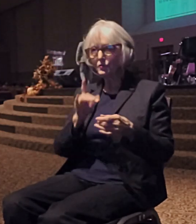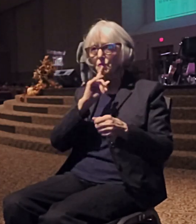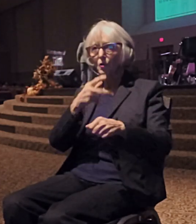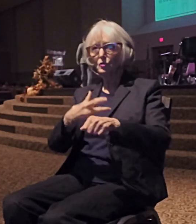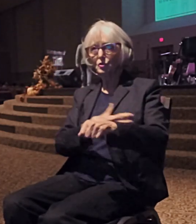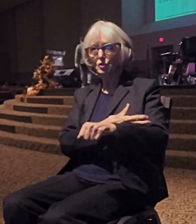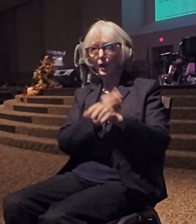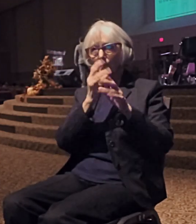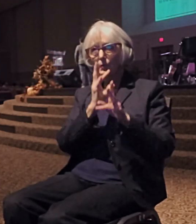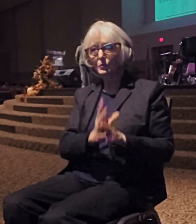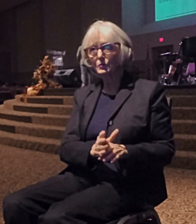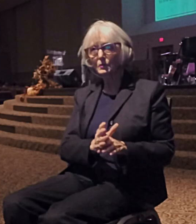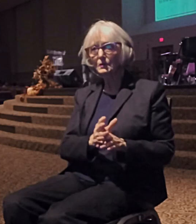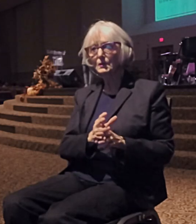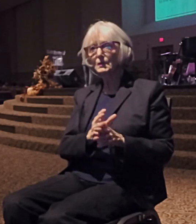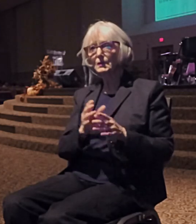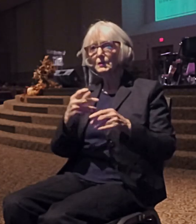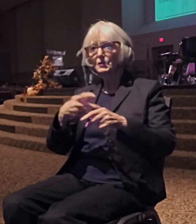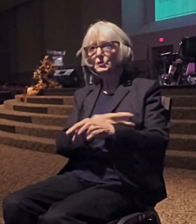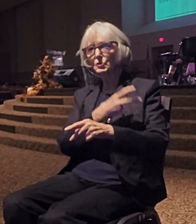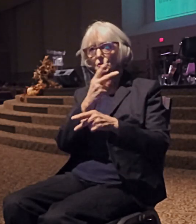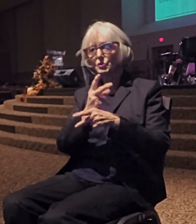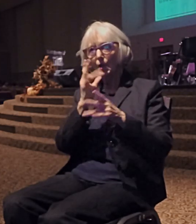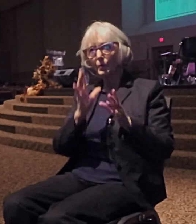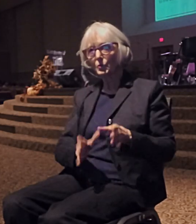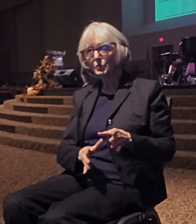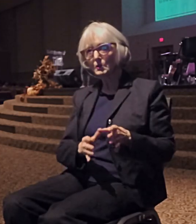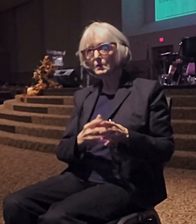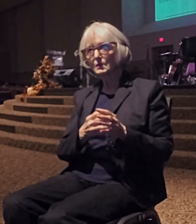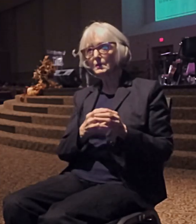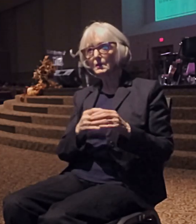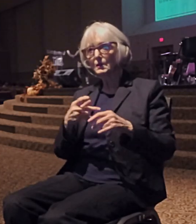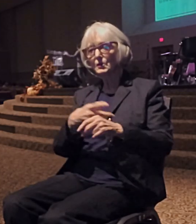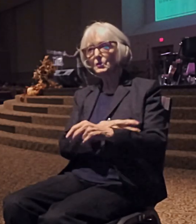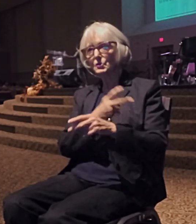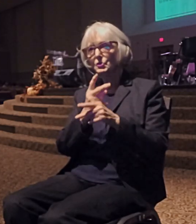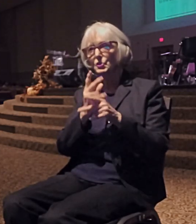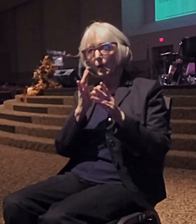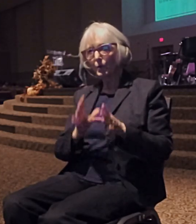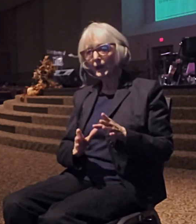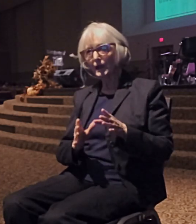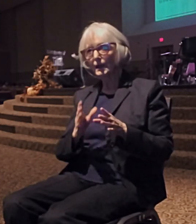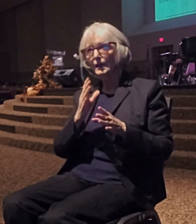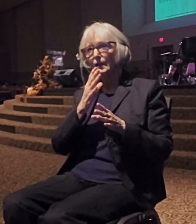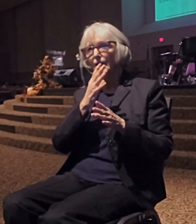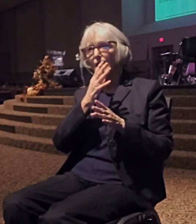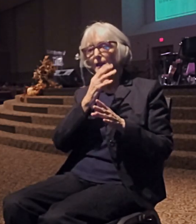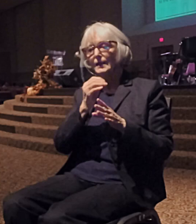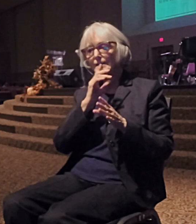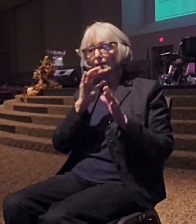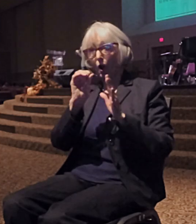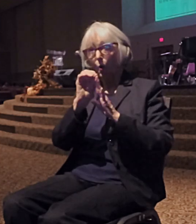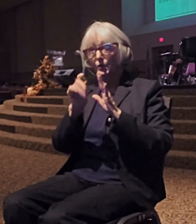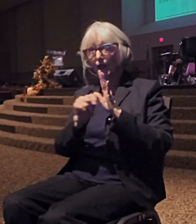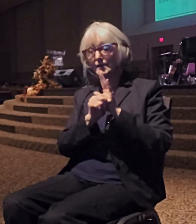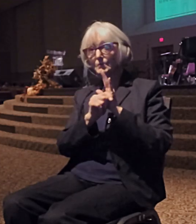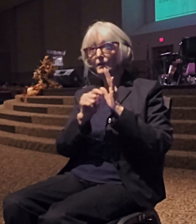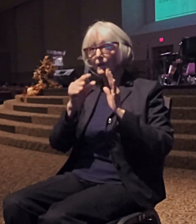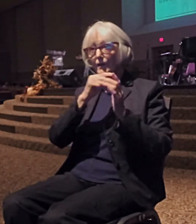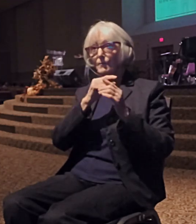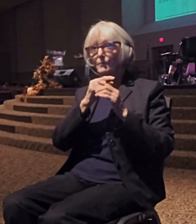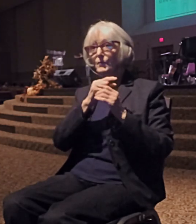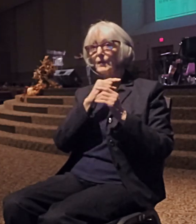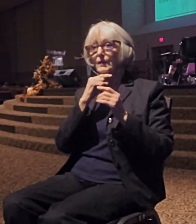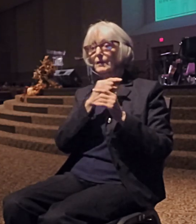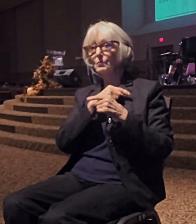Shepherds. Shepherding is massive in the Old Testament. The priests failed